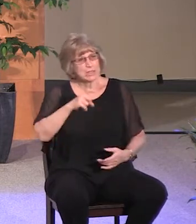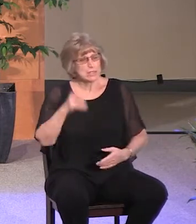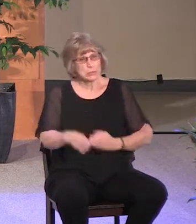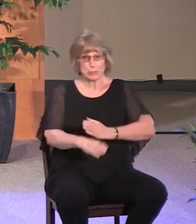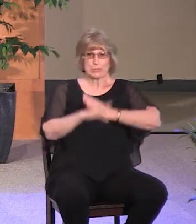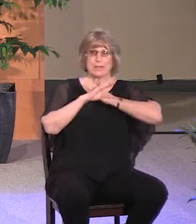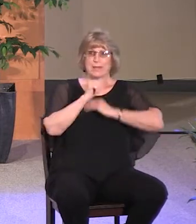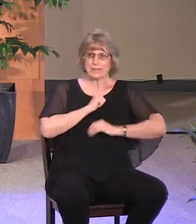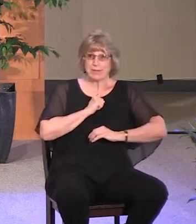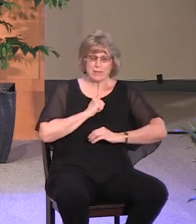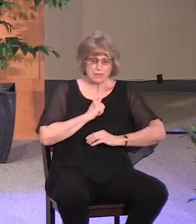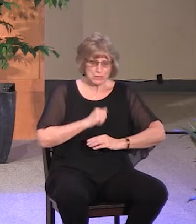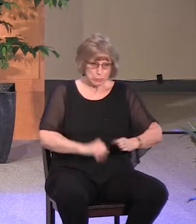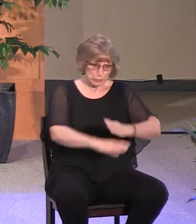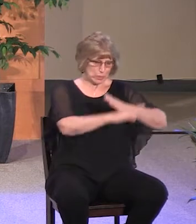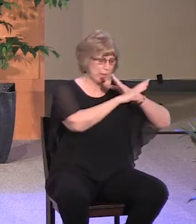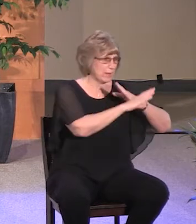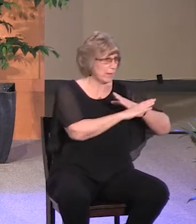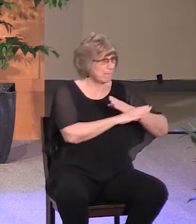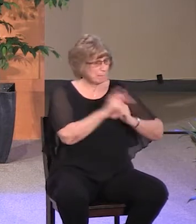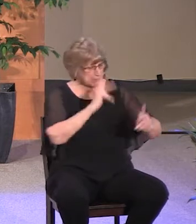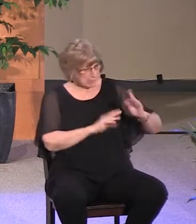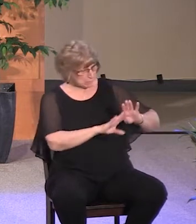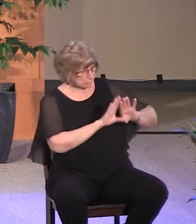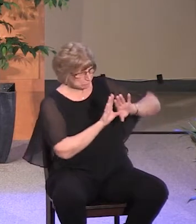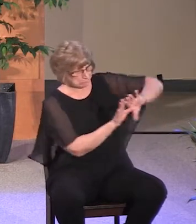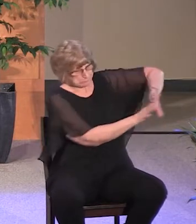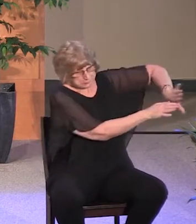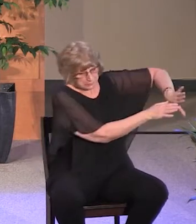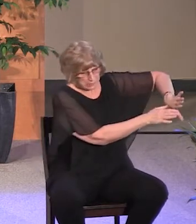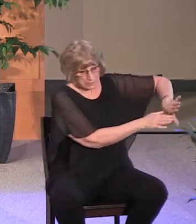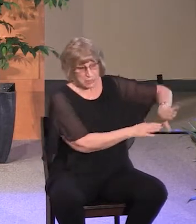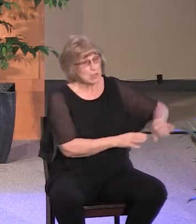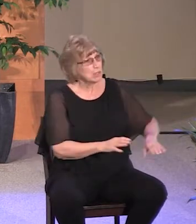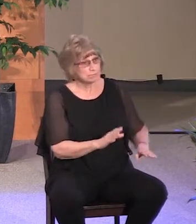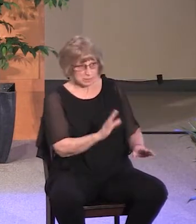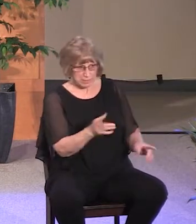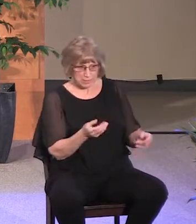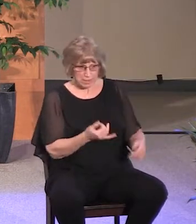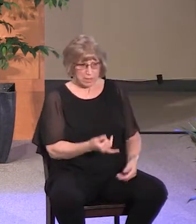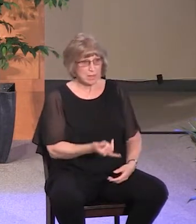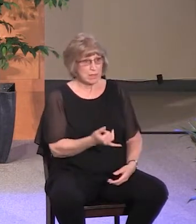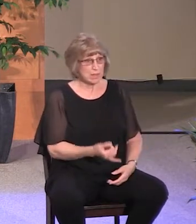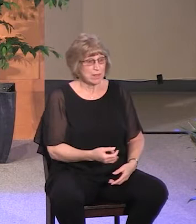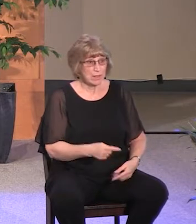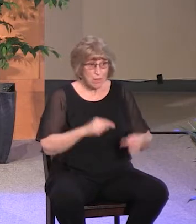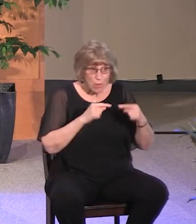myself, to be defensive, to keep people away, and say, you know what, nobody's going to hurt me like that again. Bunk this,